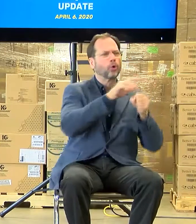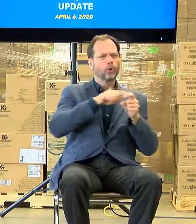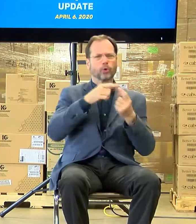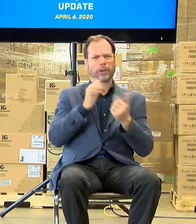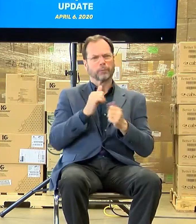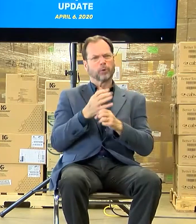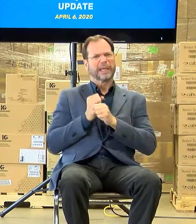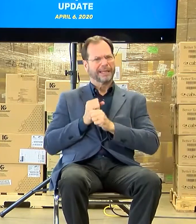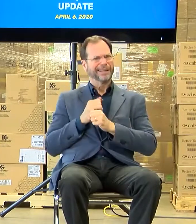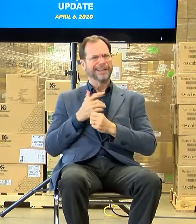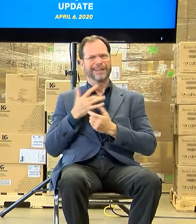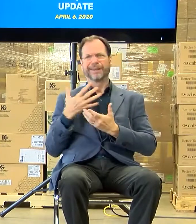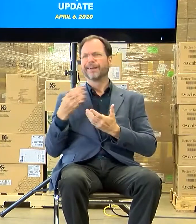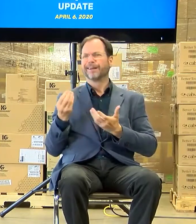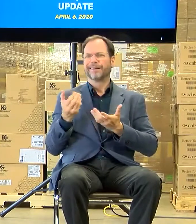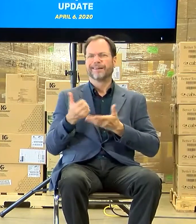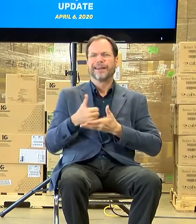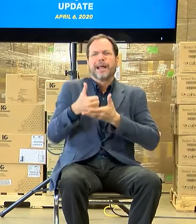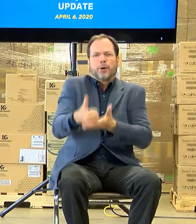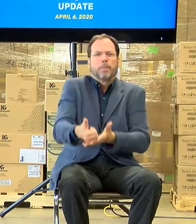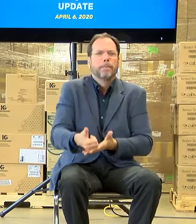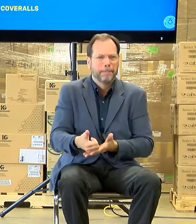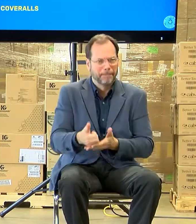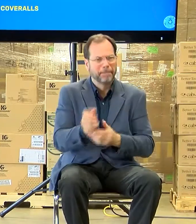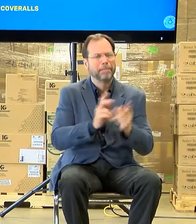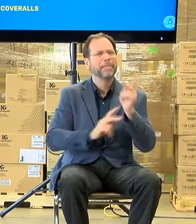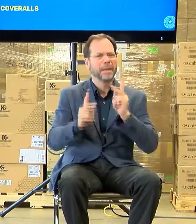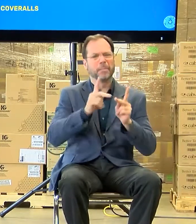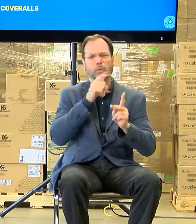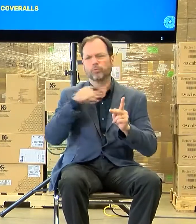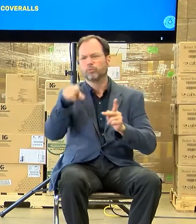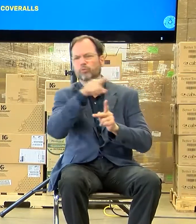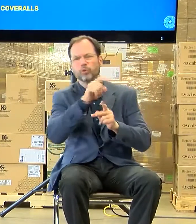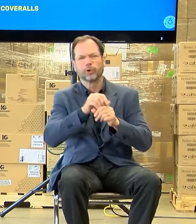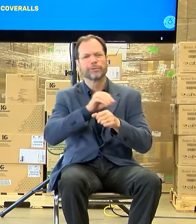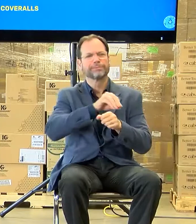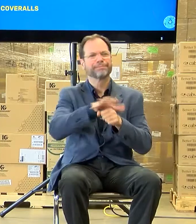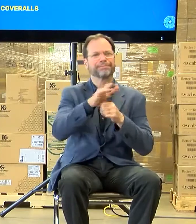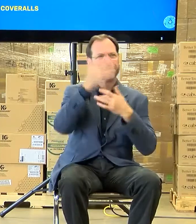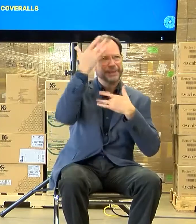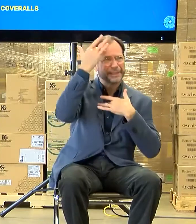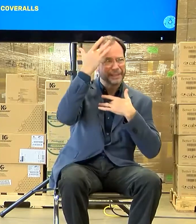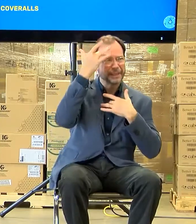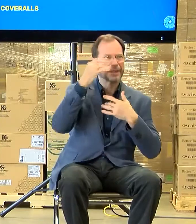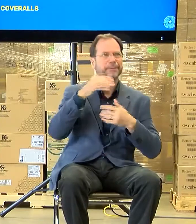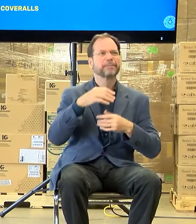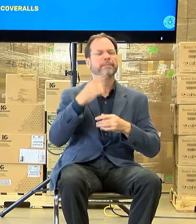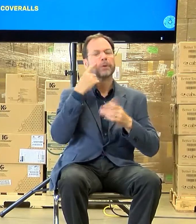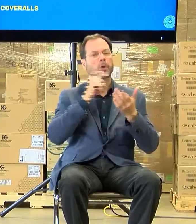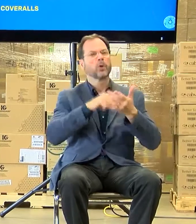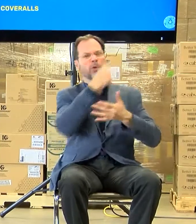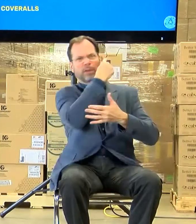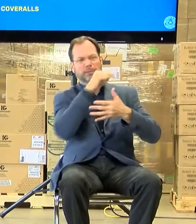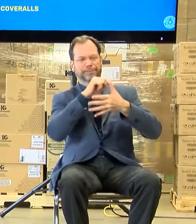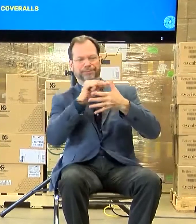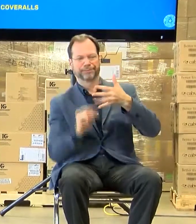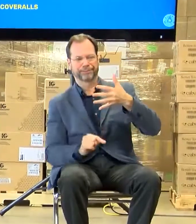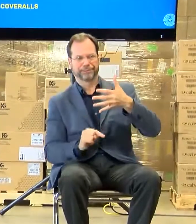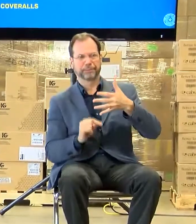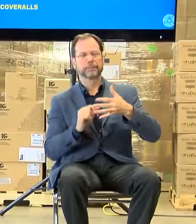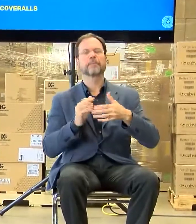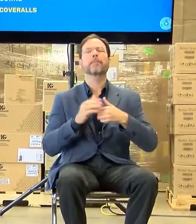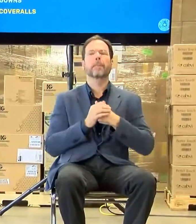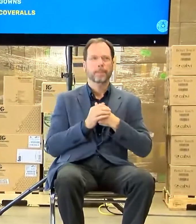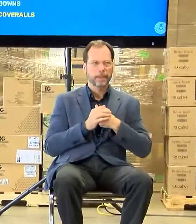respond to the challenges posed by COVID-19. So you can see on the screen behind me, there